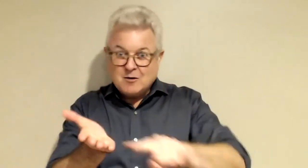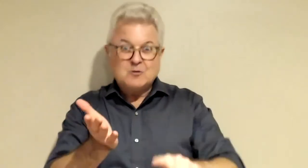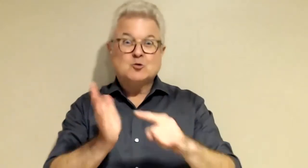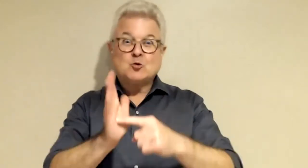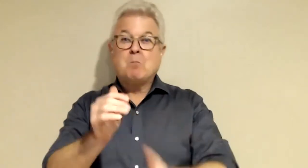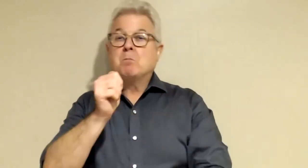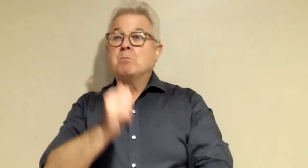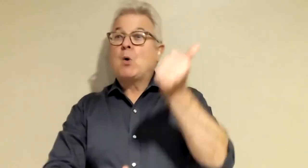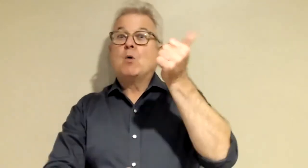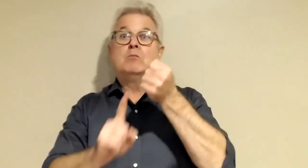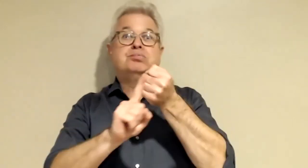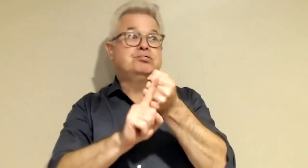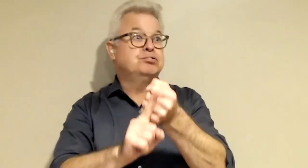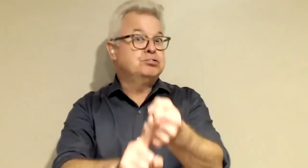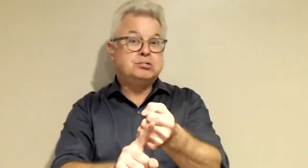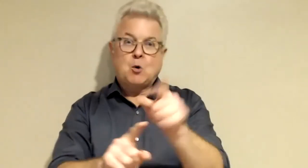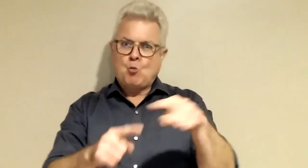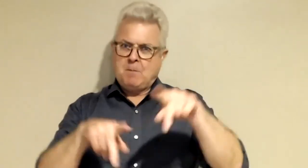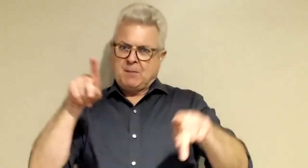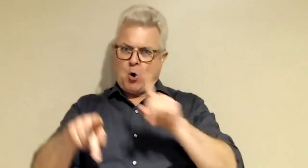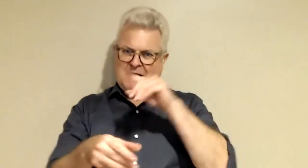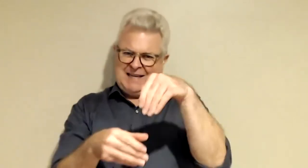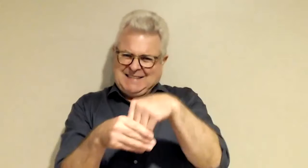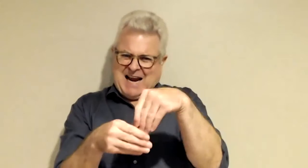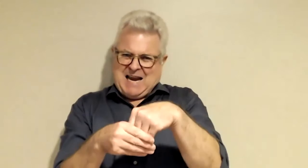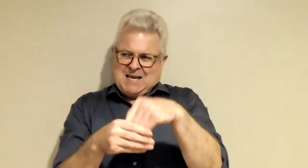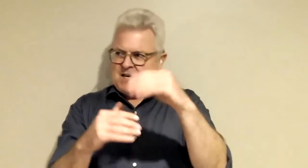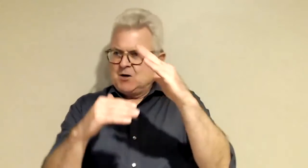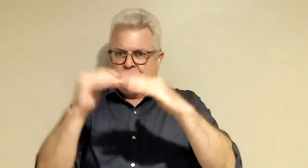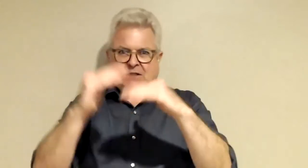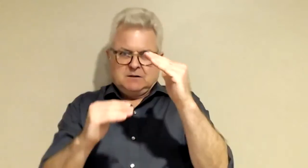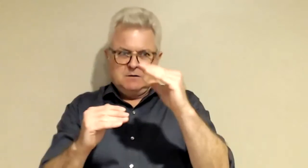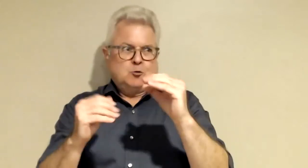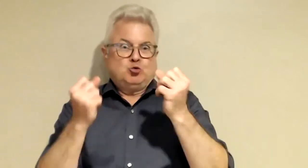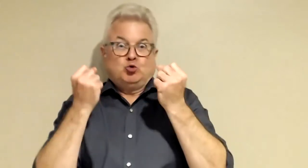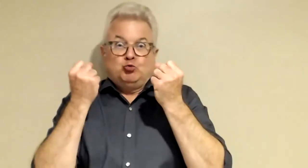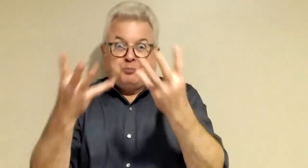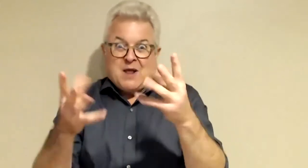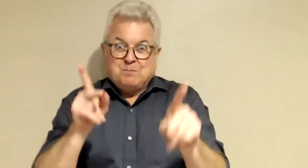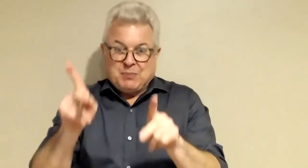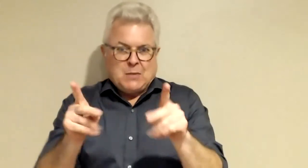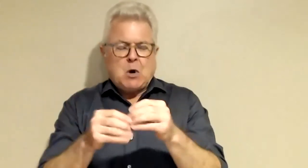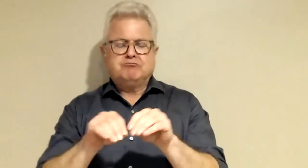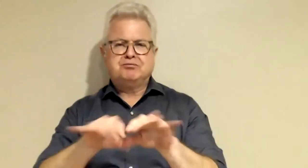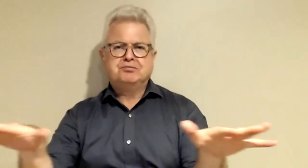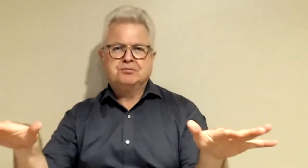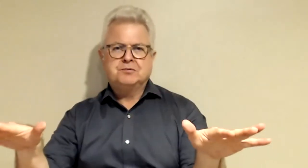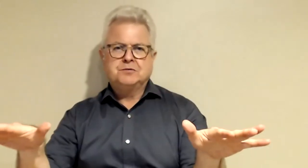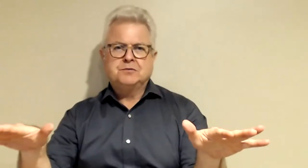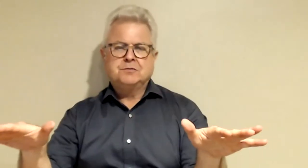in consideration that this is now the winter season, and most of this impacts us from indoors when we are in confined areas. That's